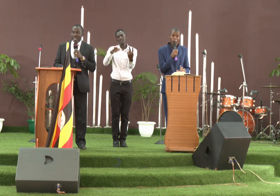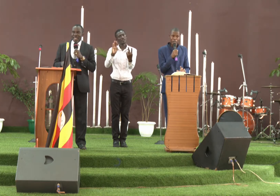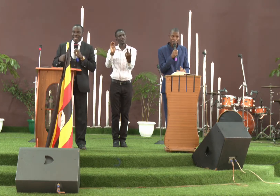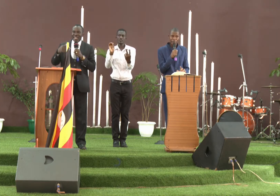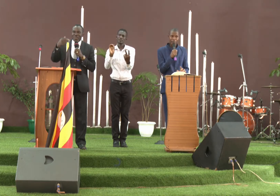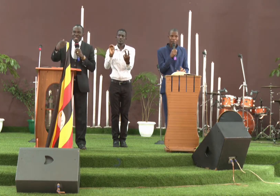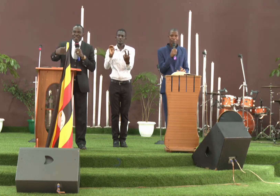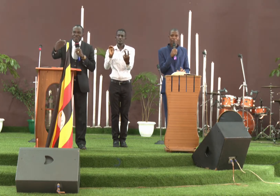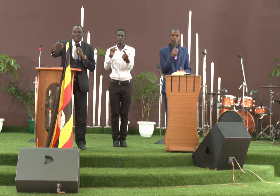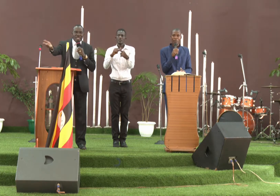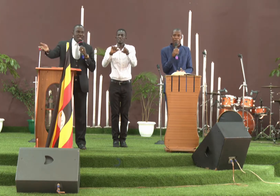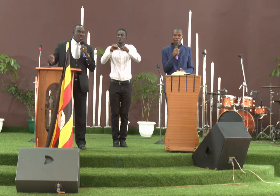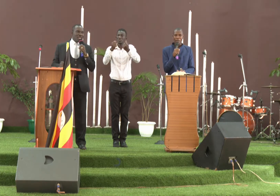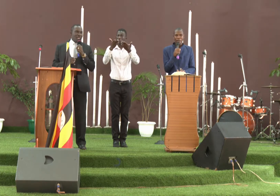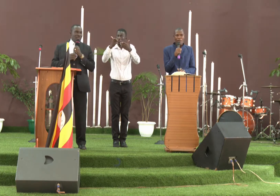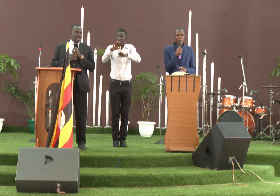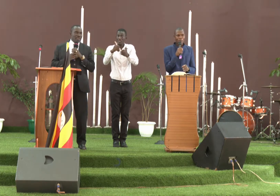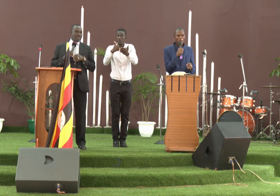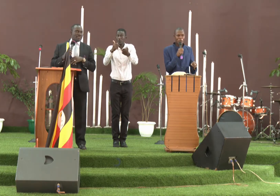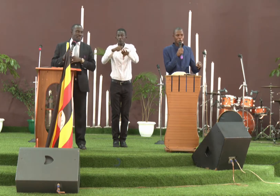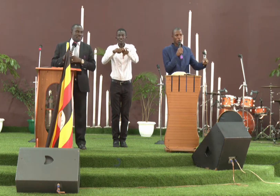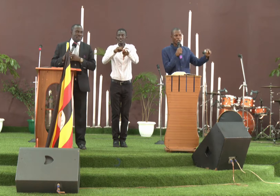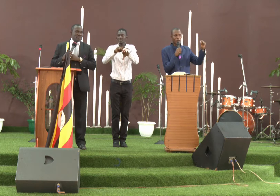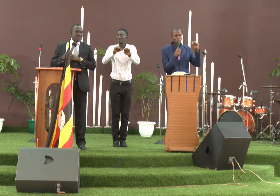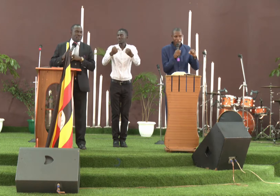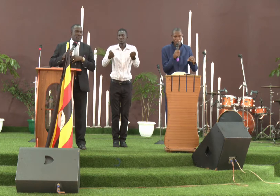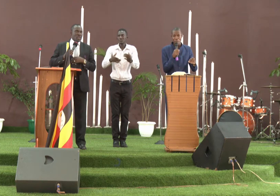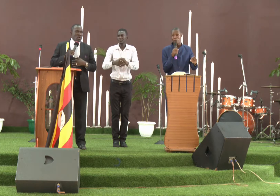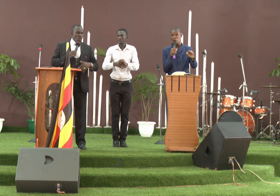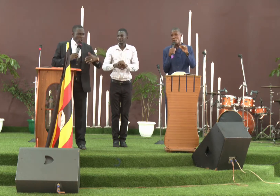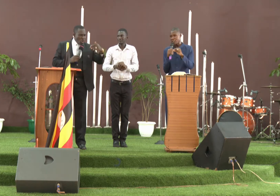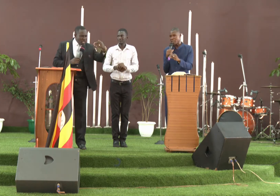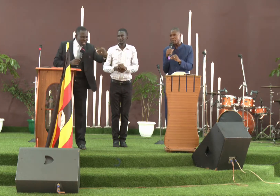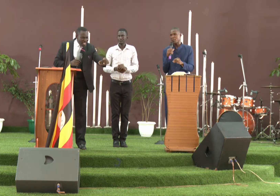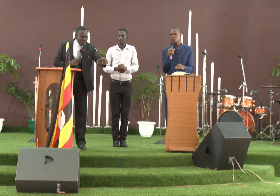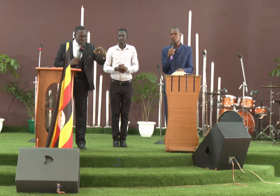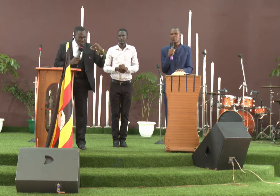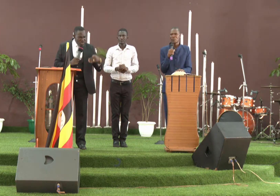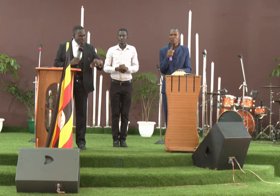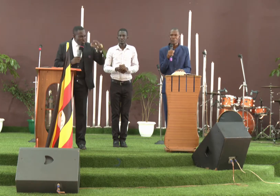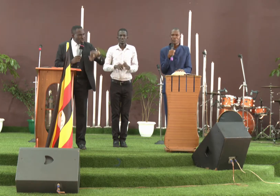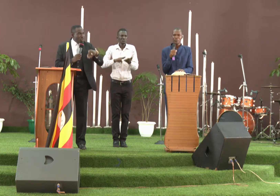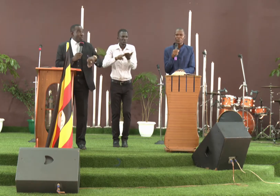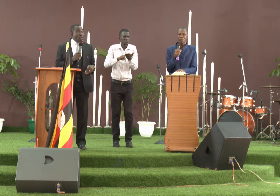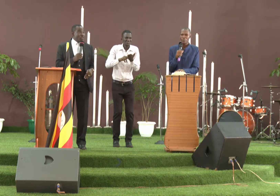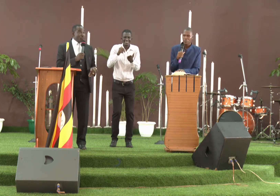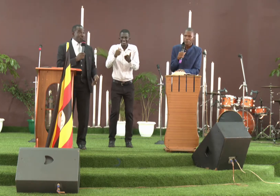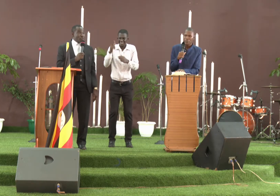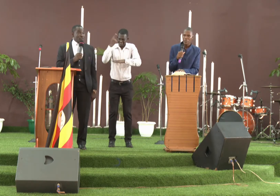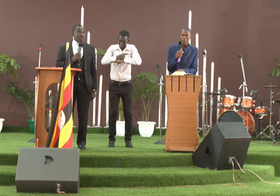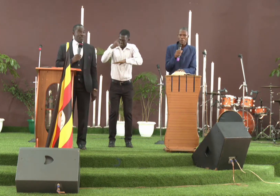Please don't fear death. But you're not going to die before your right